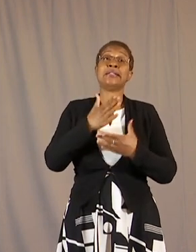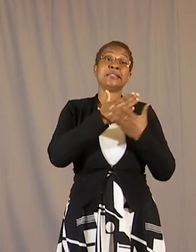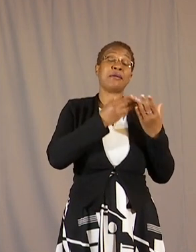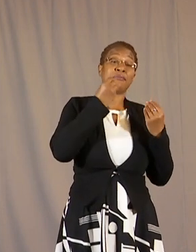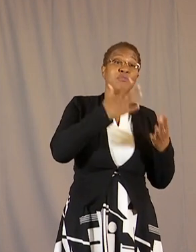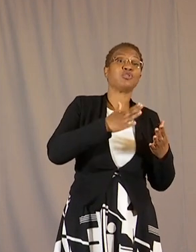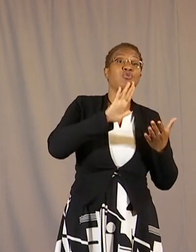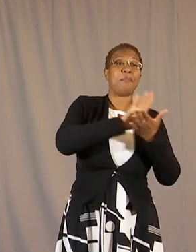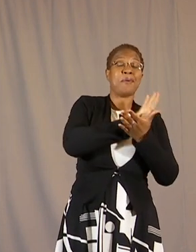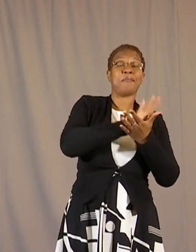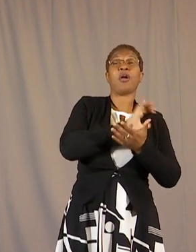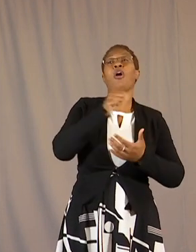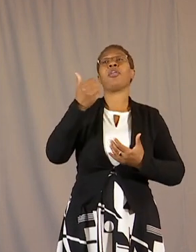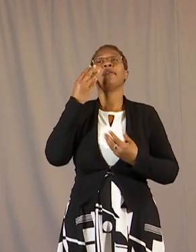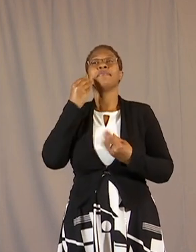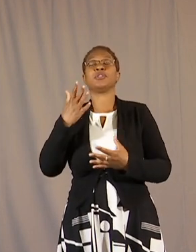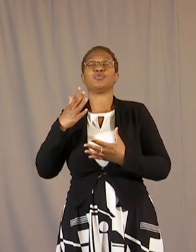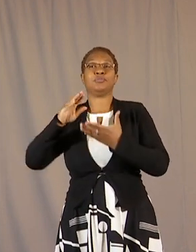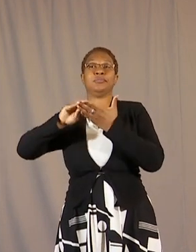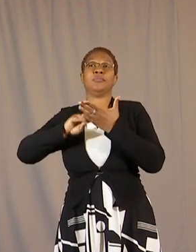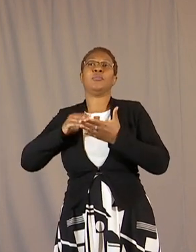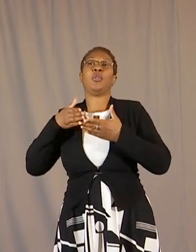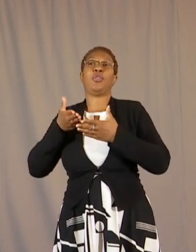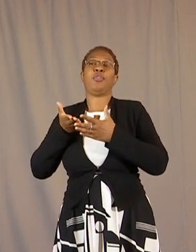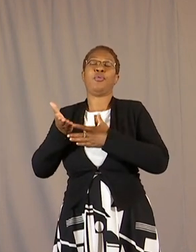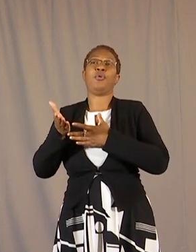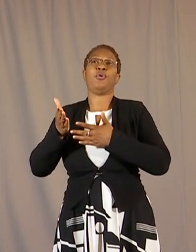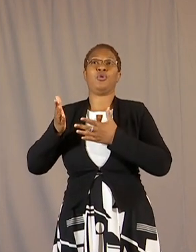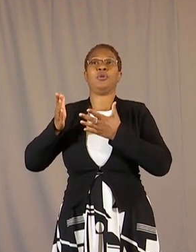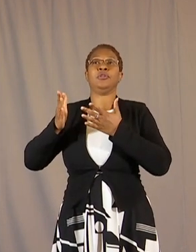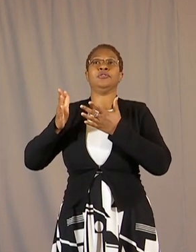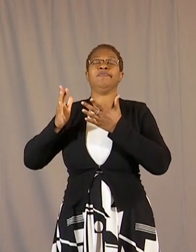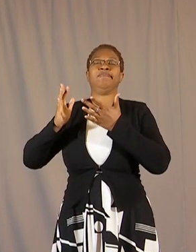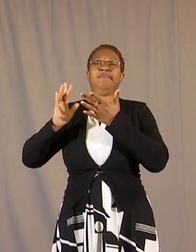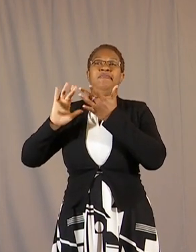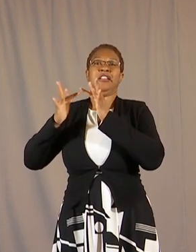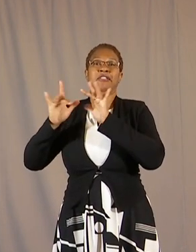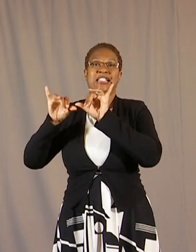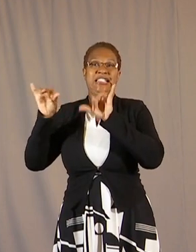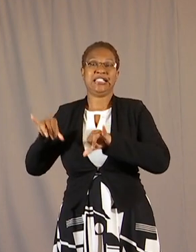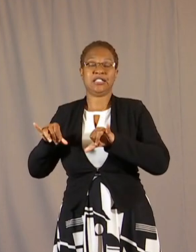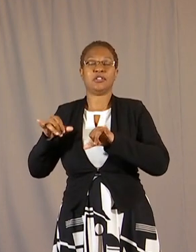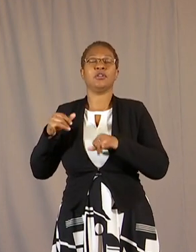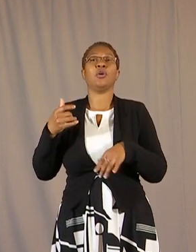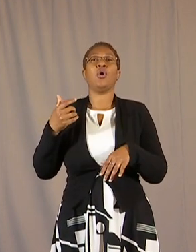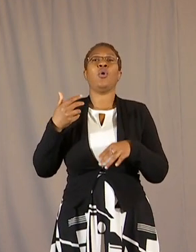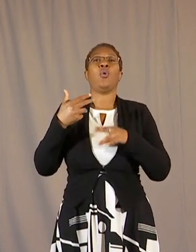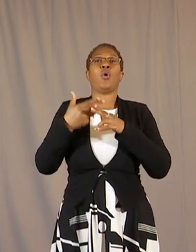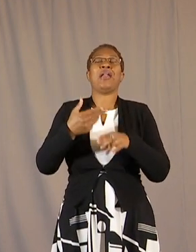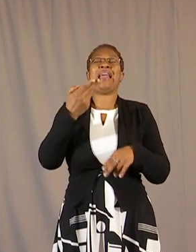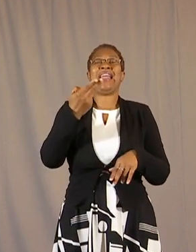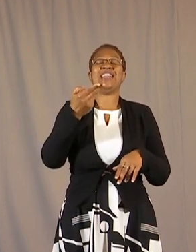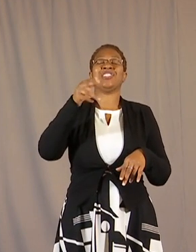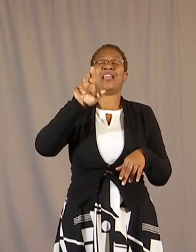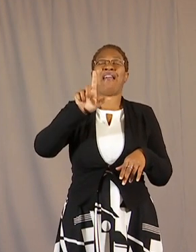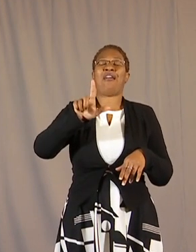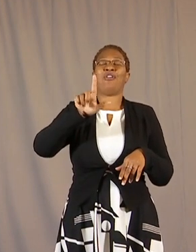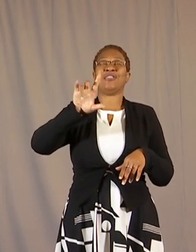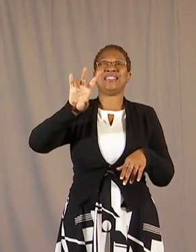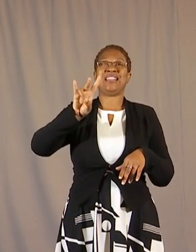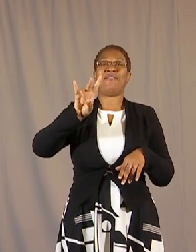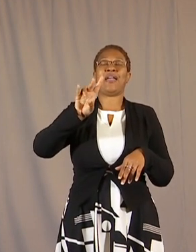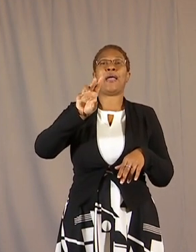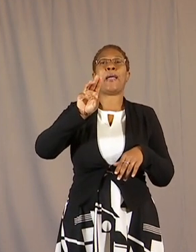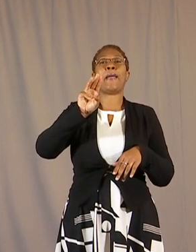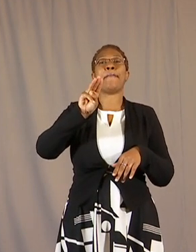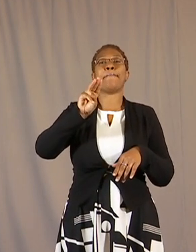on paper, while other information was collected through different systems, having what we would call the HL7 messaging to allow